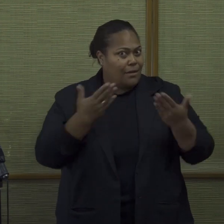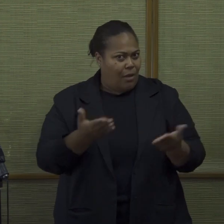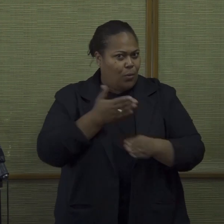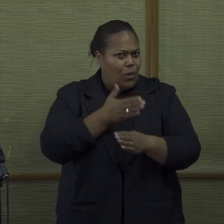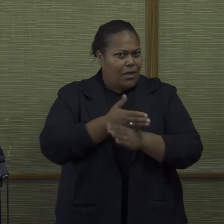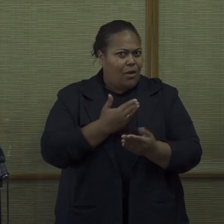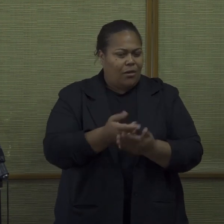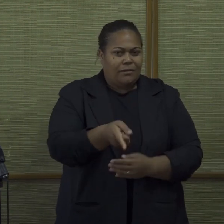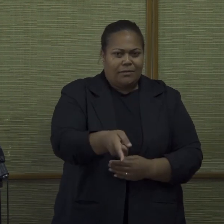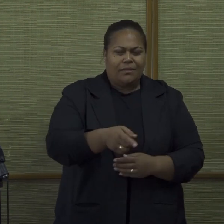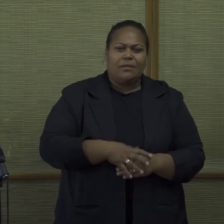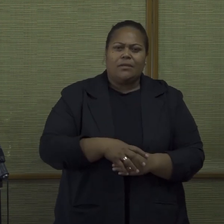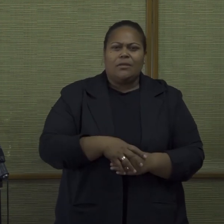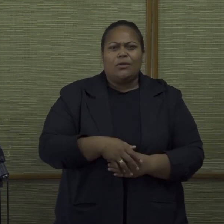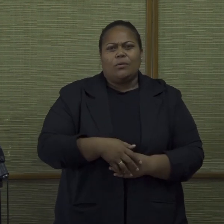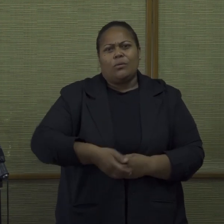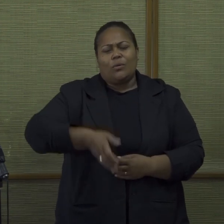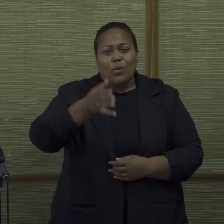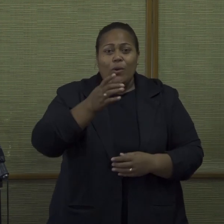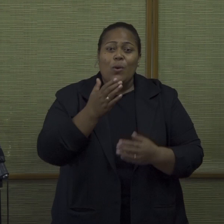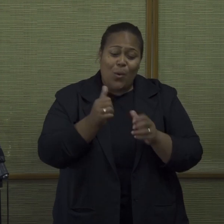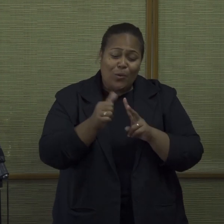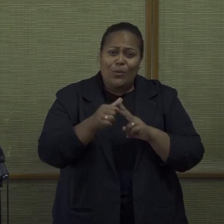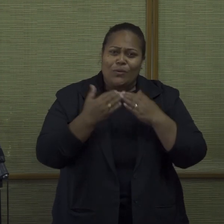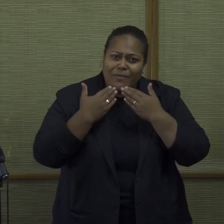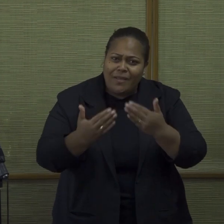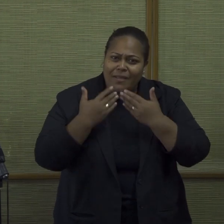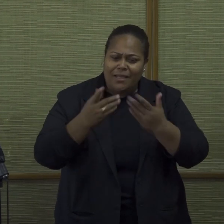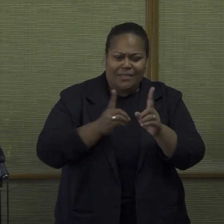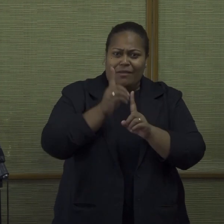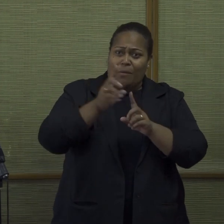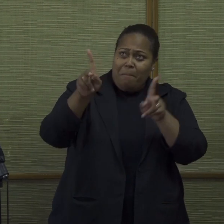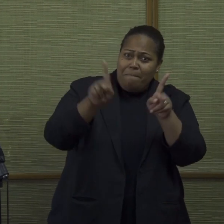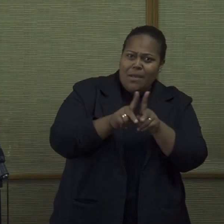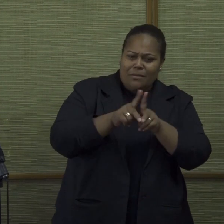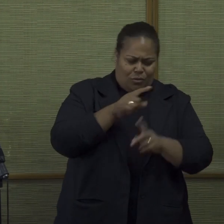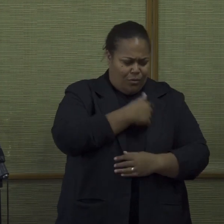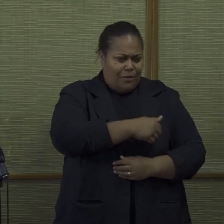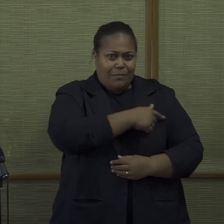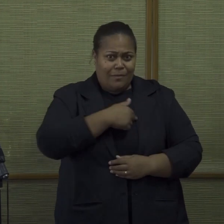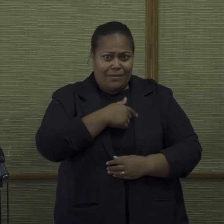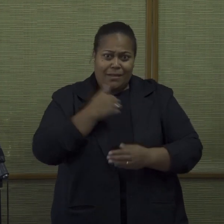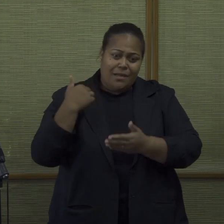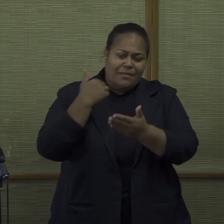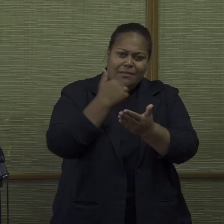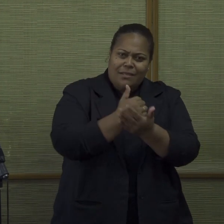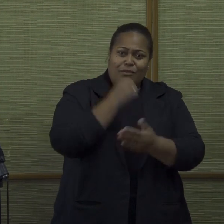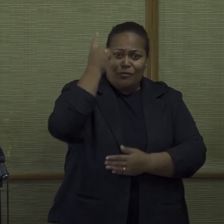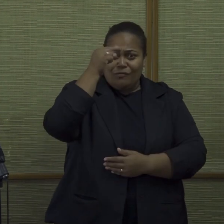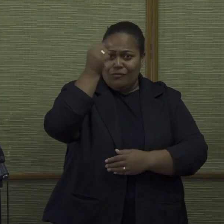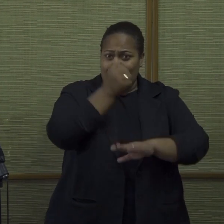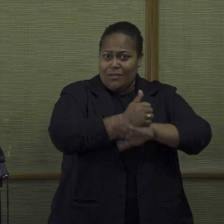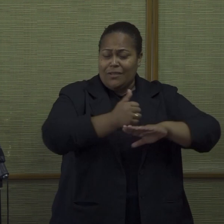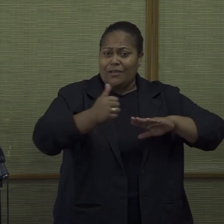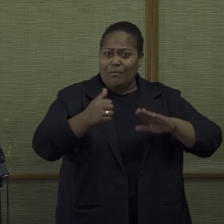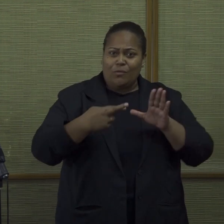to express our deepest gratitude to the development partners for their commitment and assistance to the Fijian government